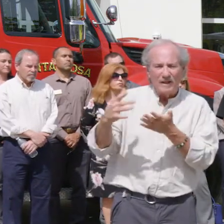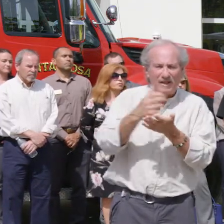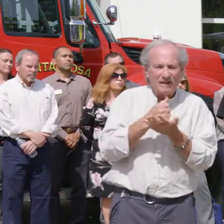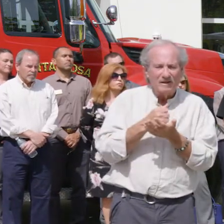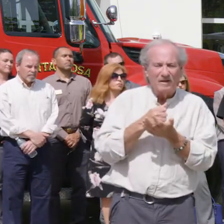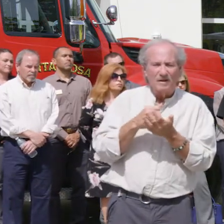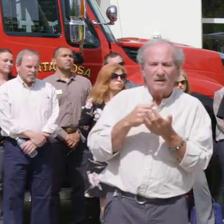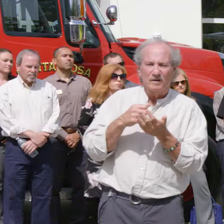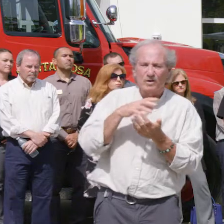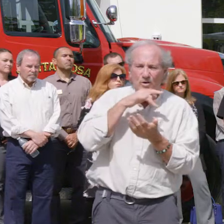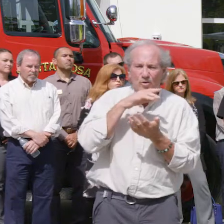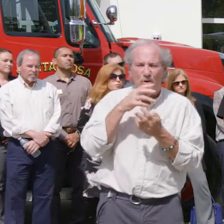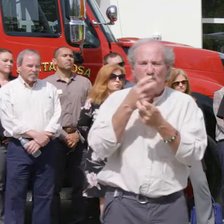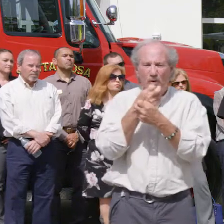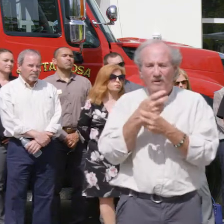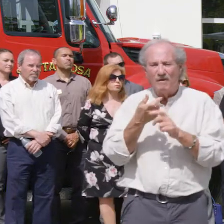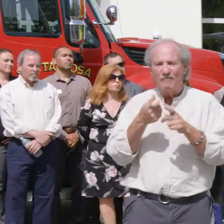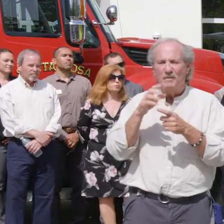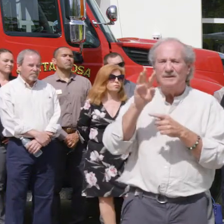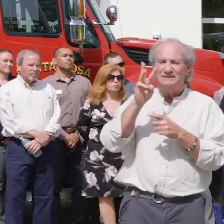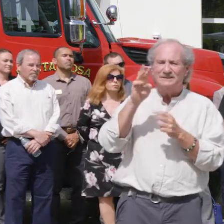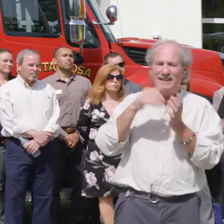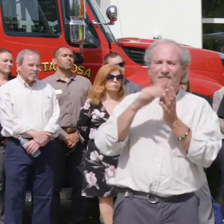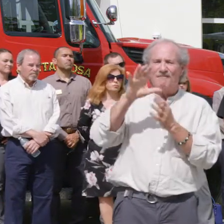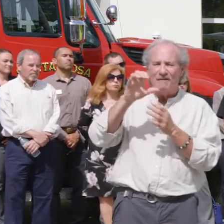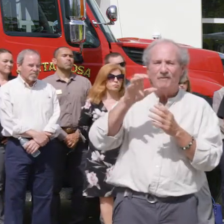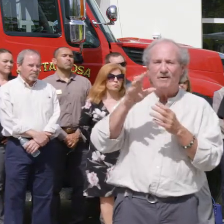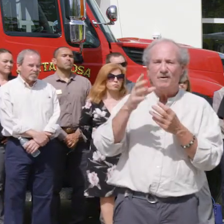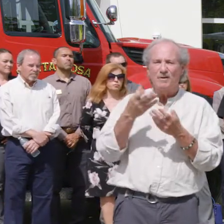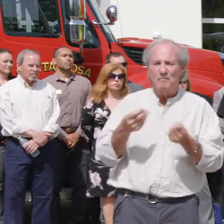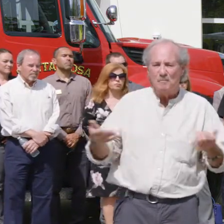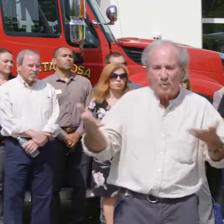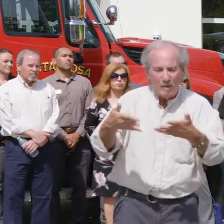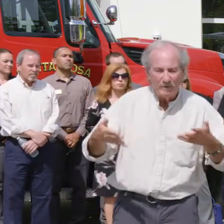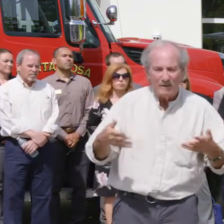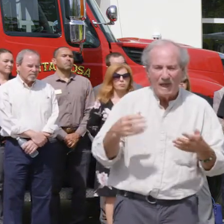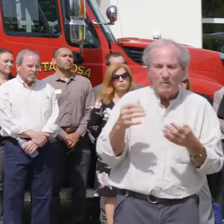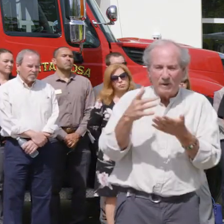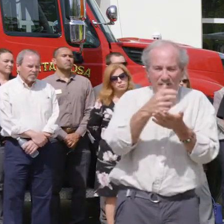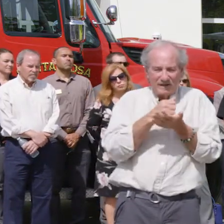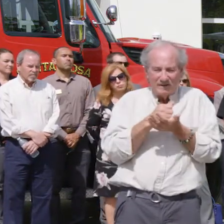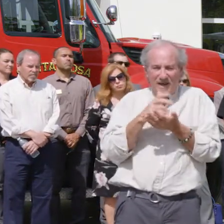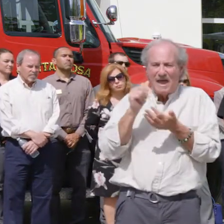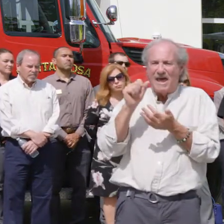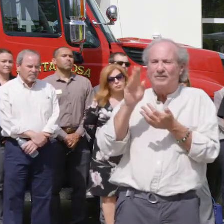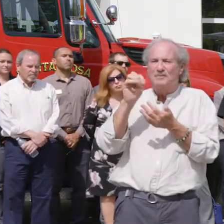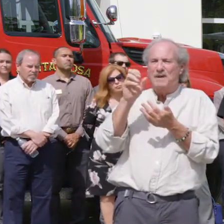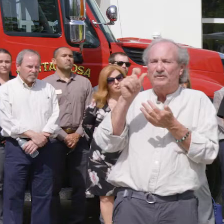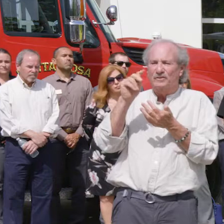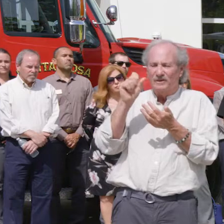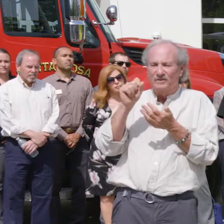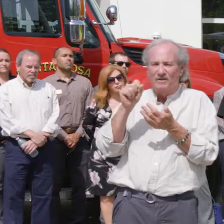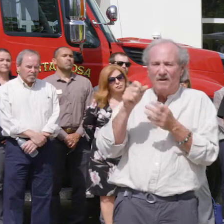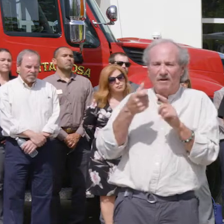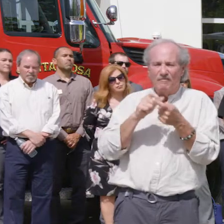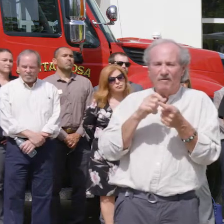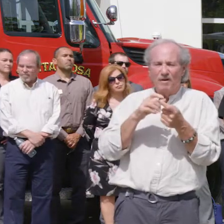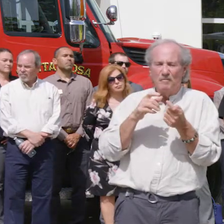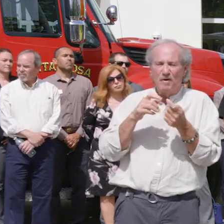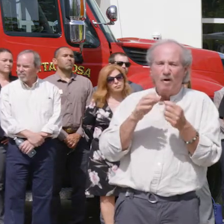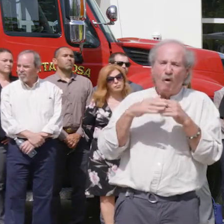household hazardous waste from over 6,500 parcels, and we collected asbestos-containing material from